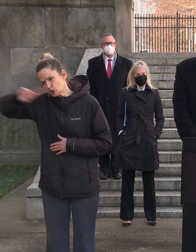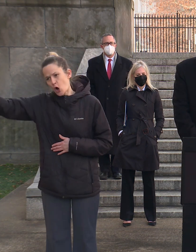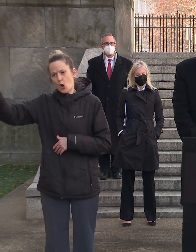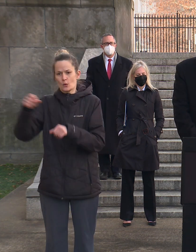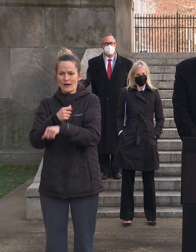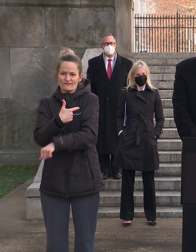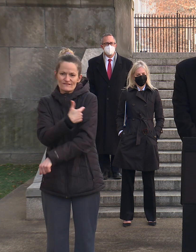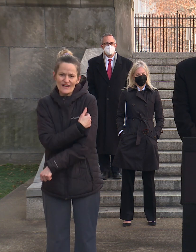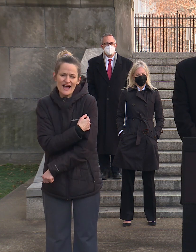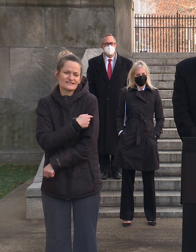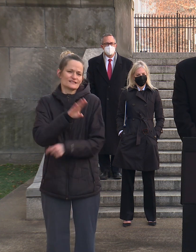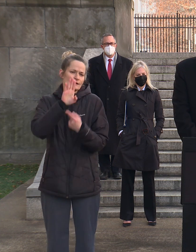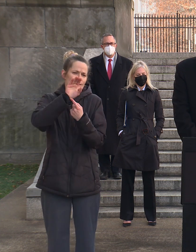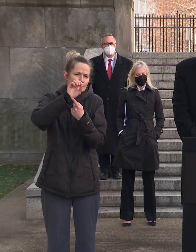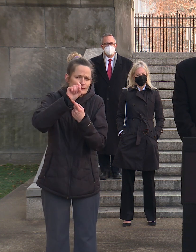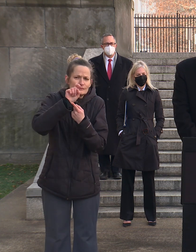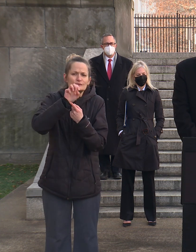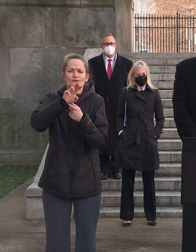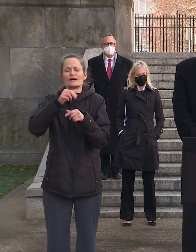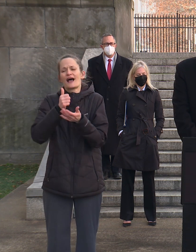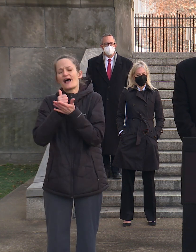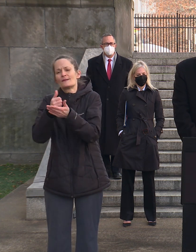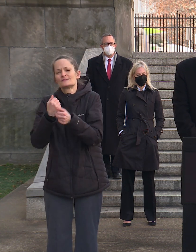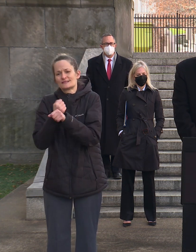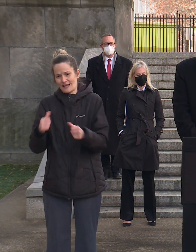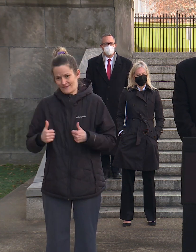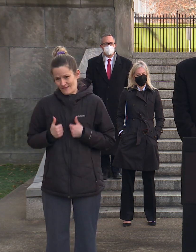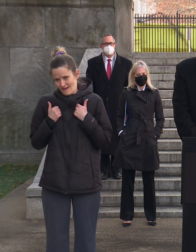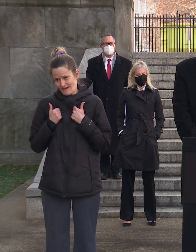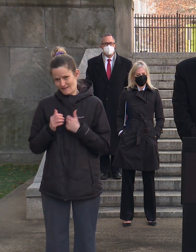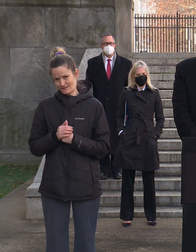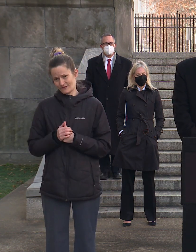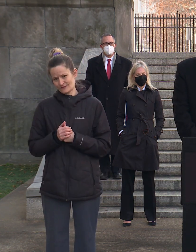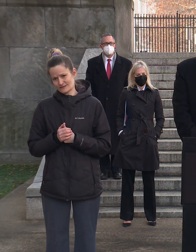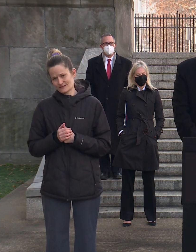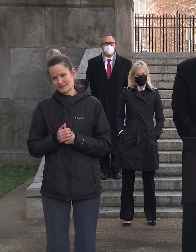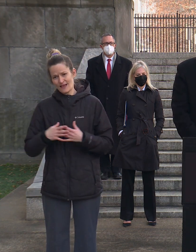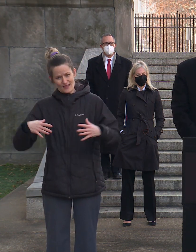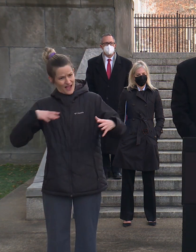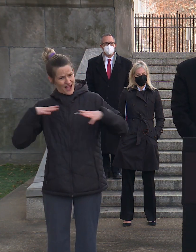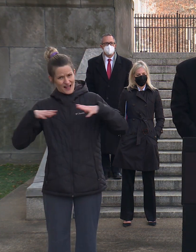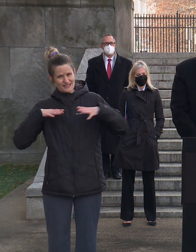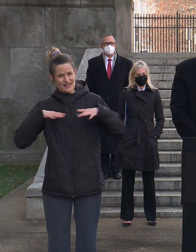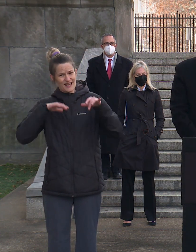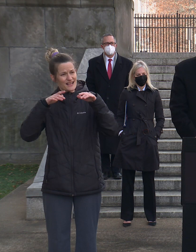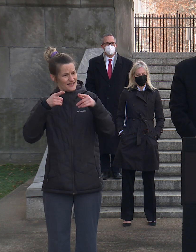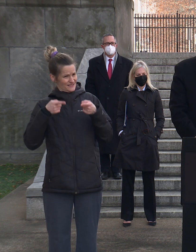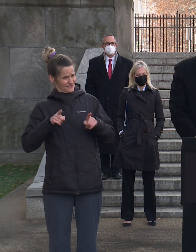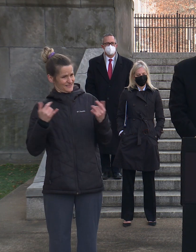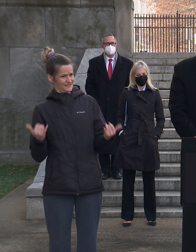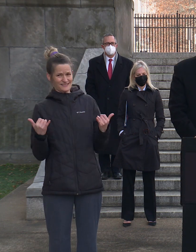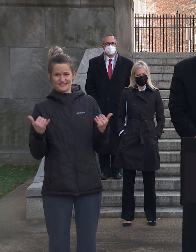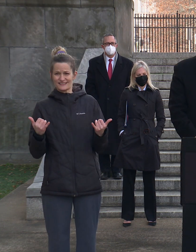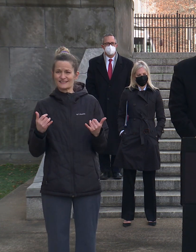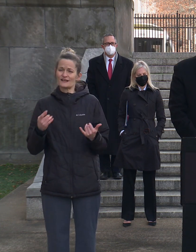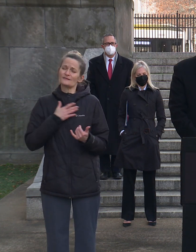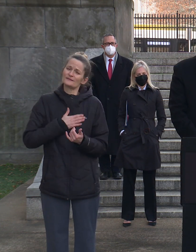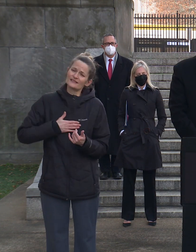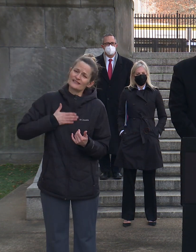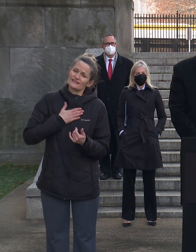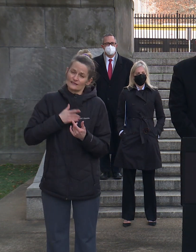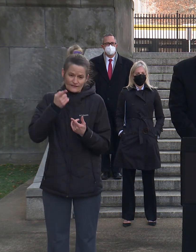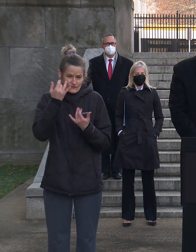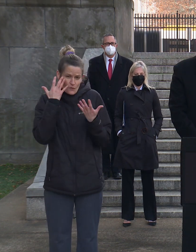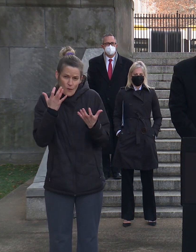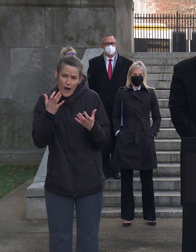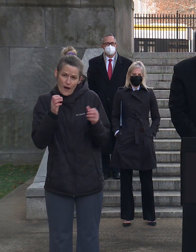save lives. This holiday season, please make sure that while you're with your loved ones, you appropriately mask,